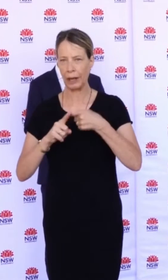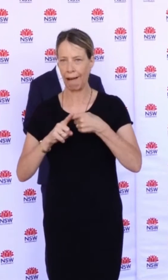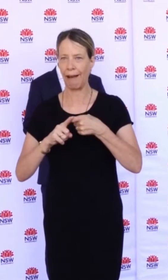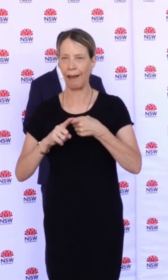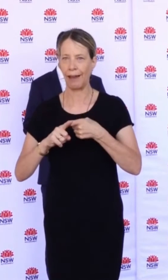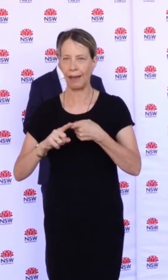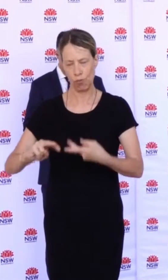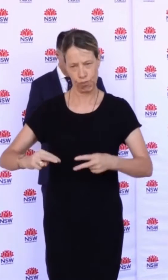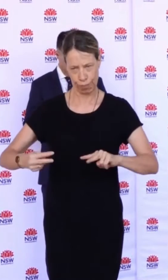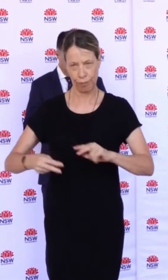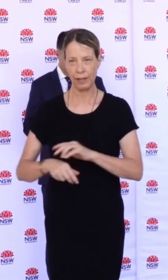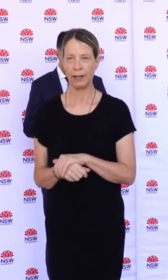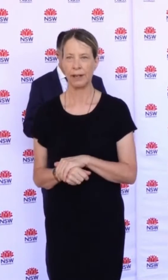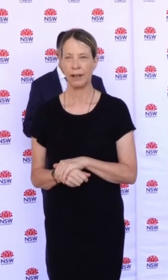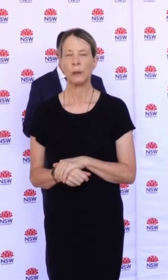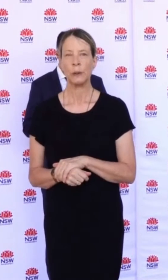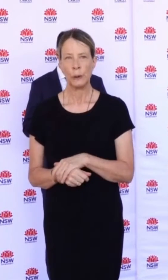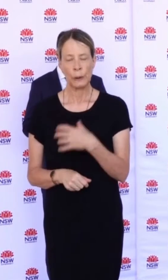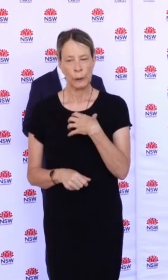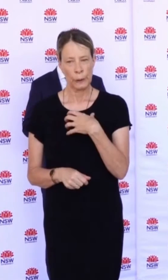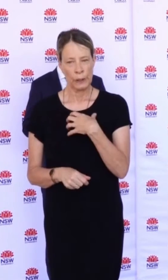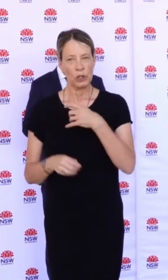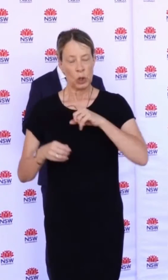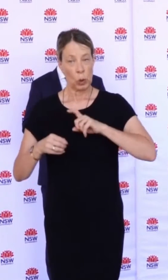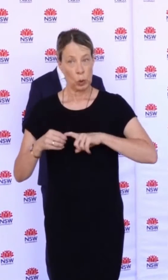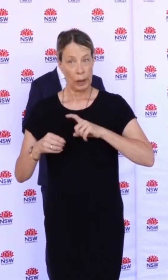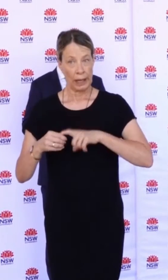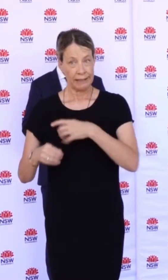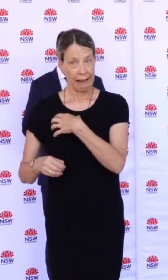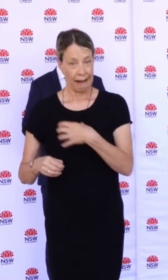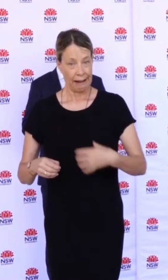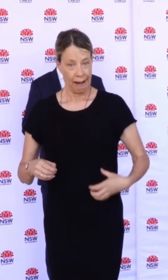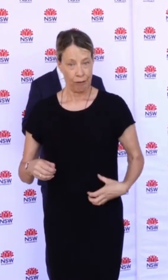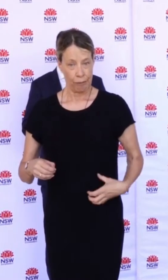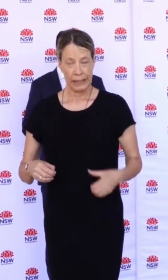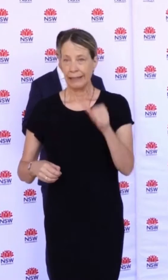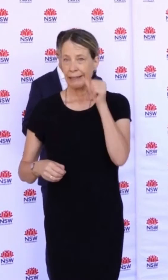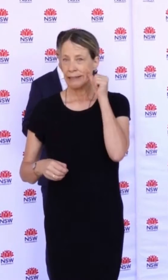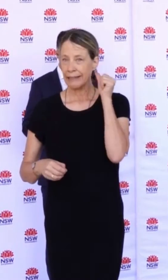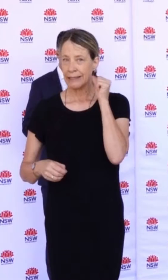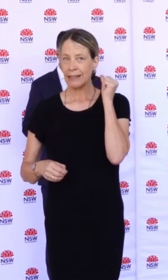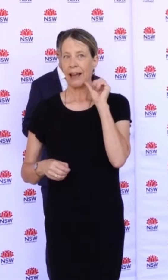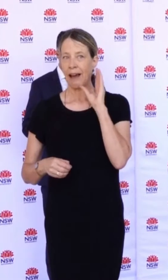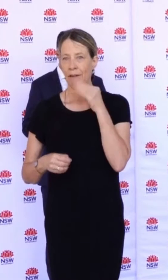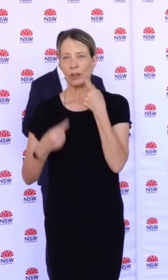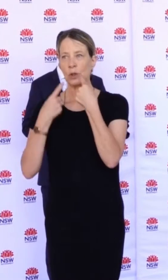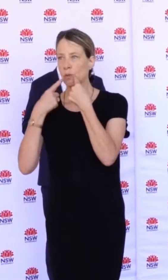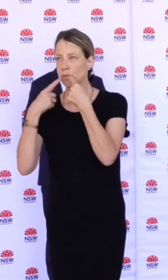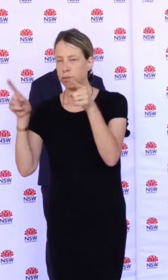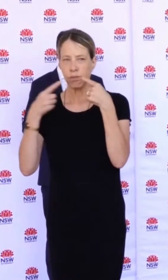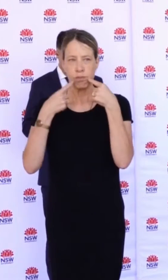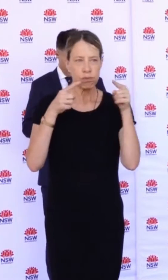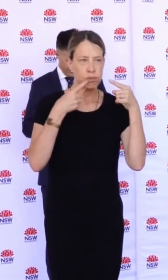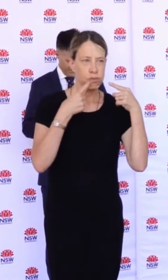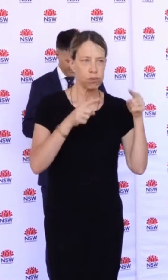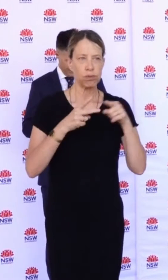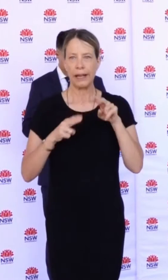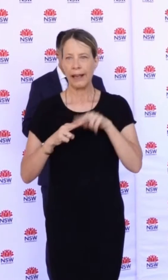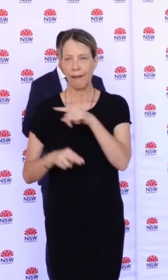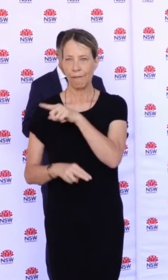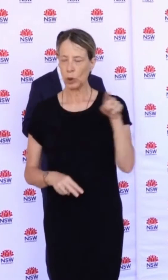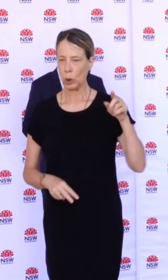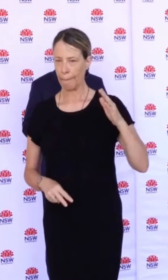result, the Queensland Government issued advice very late yesterday that if you had been in the